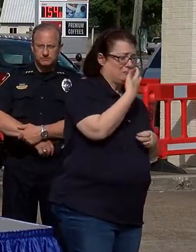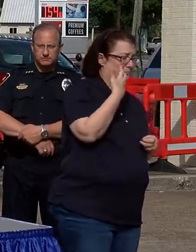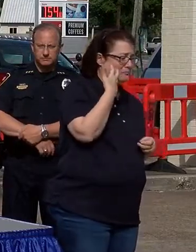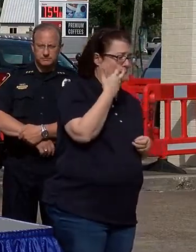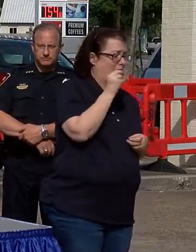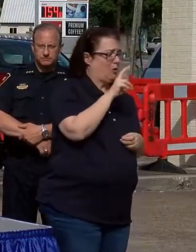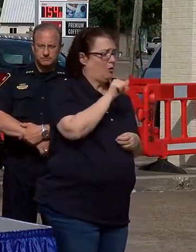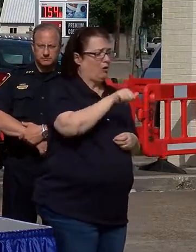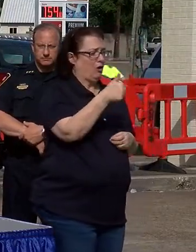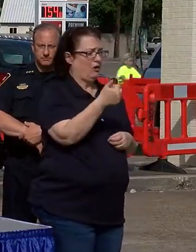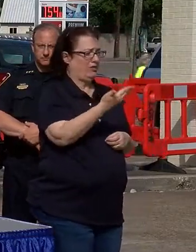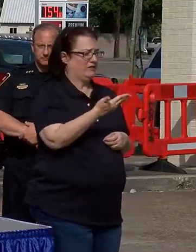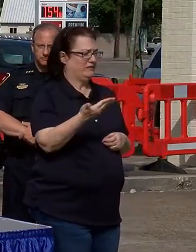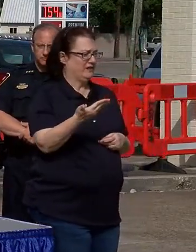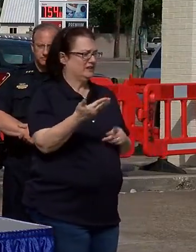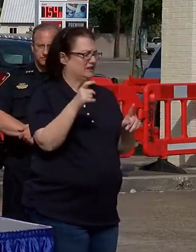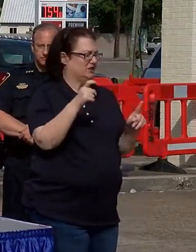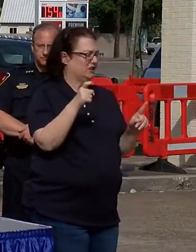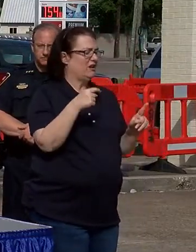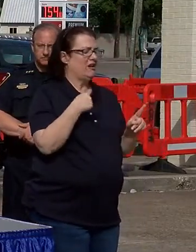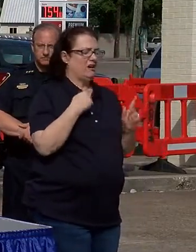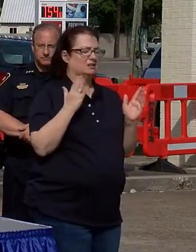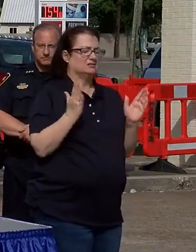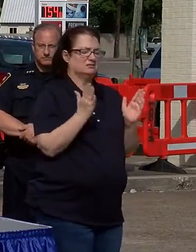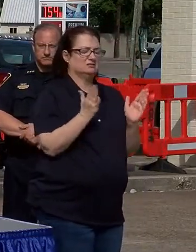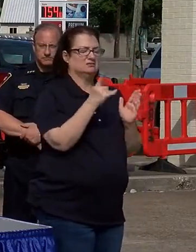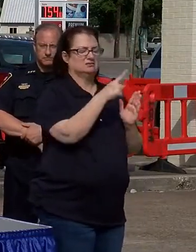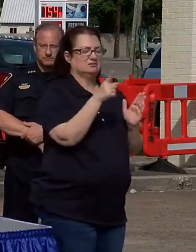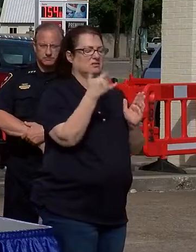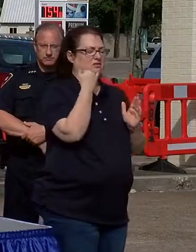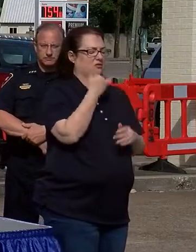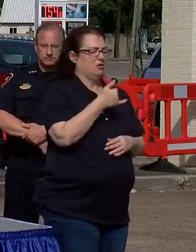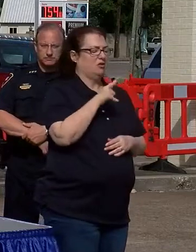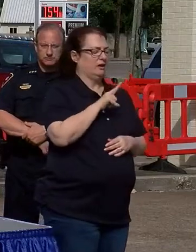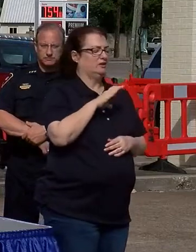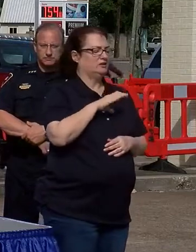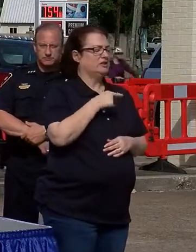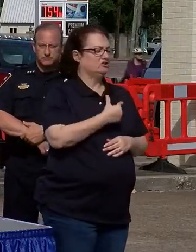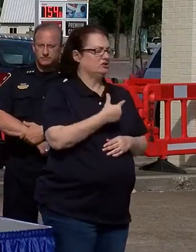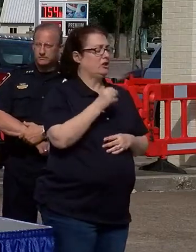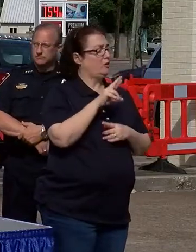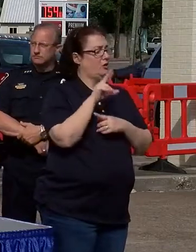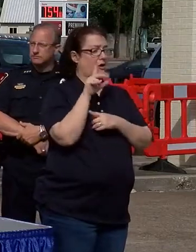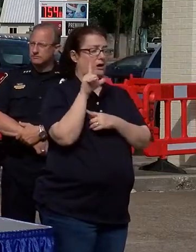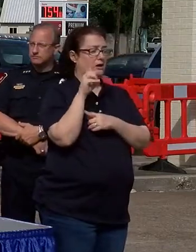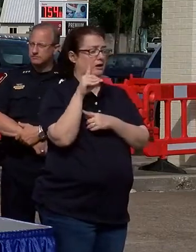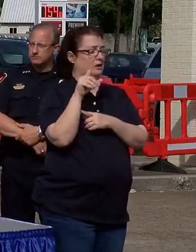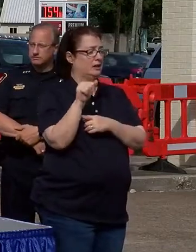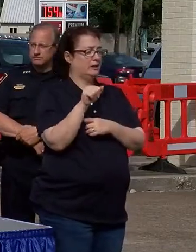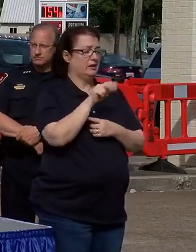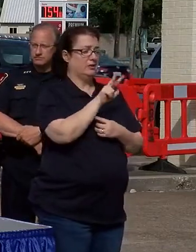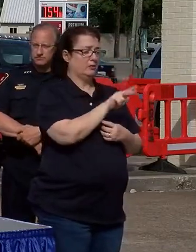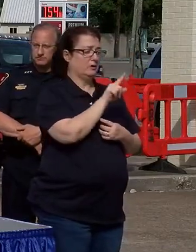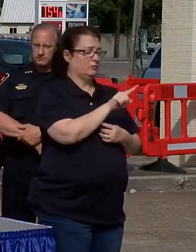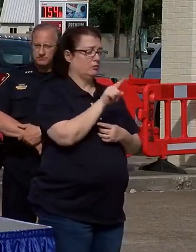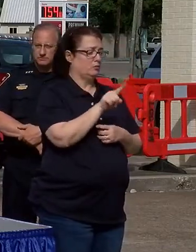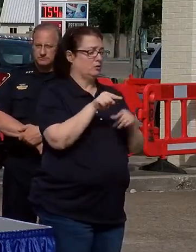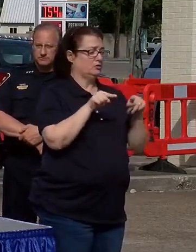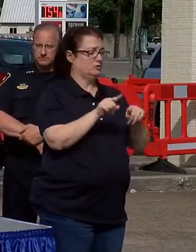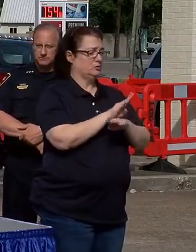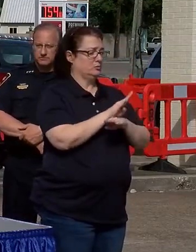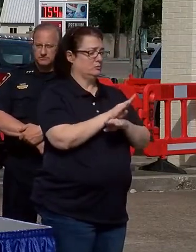other personal protective equipment, I urge you again to either call Lafayette Consolidated Government or call LEADA. You can dial 311 during business